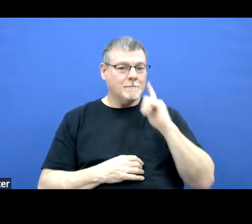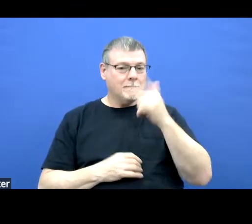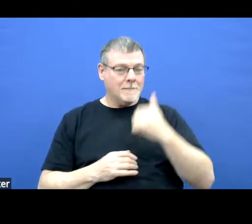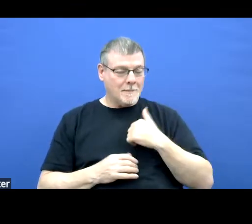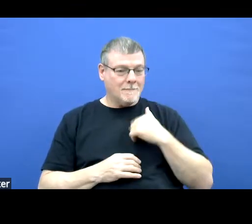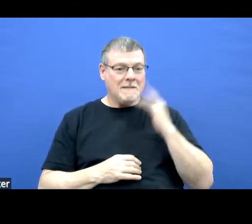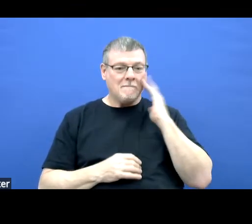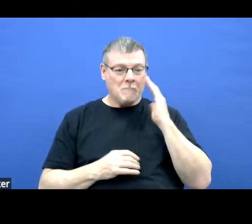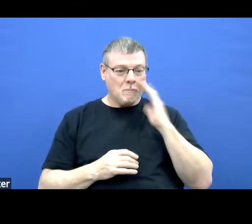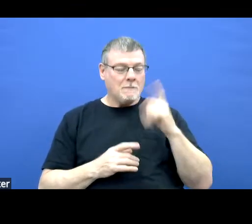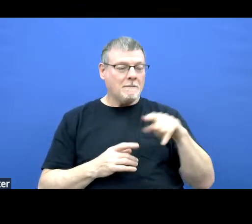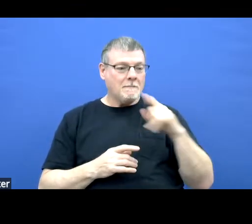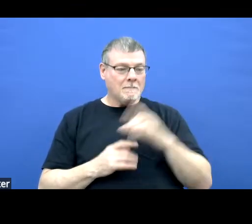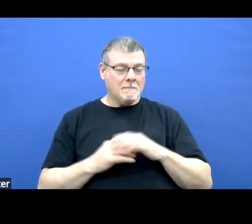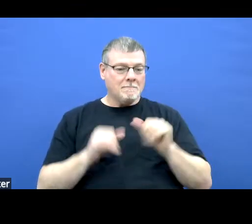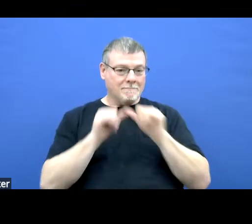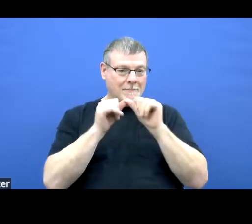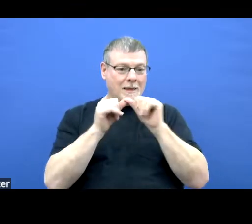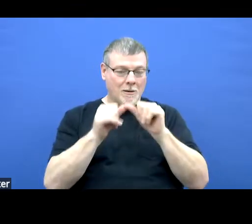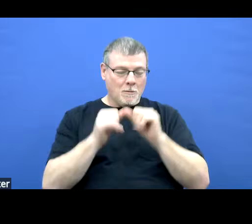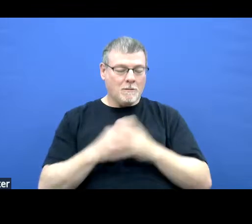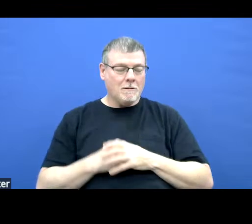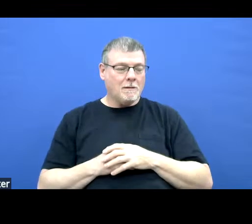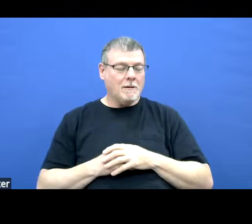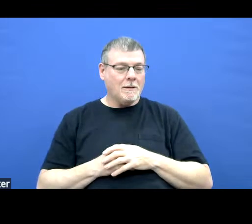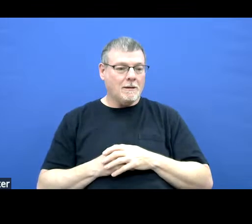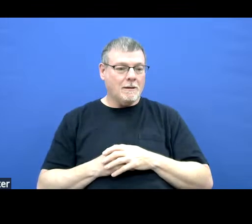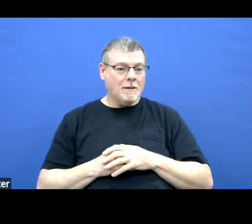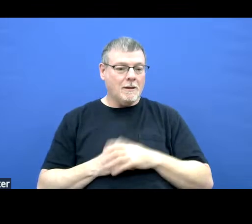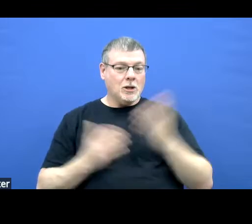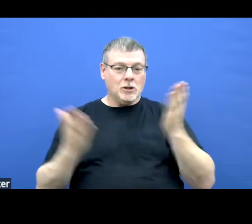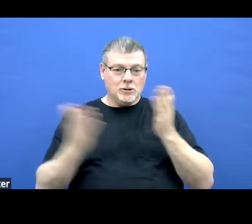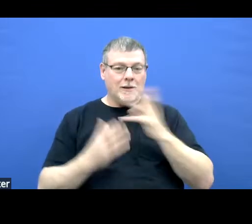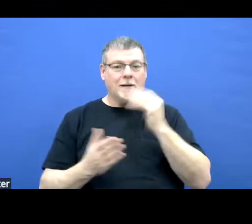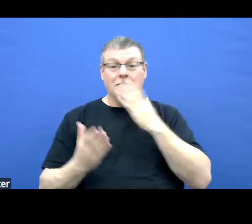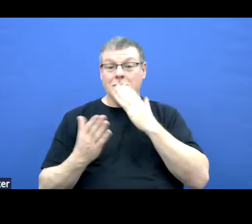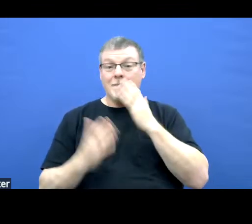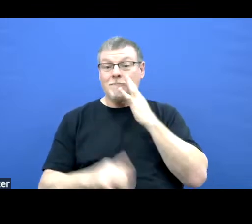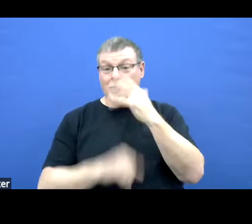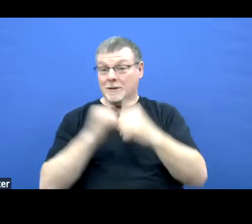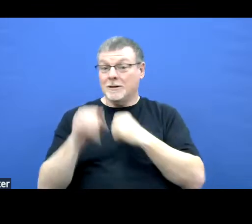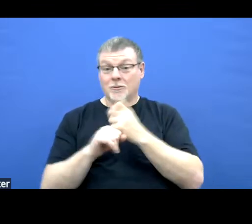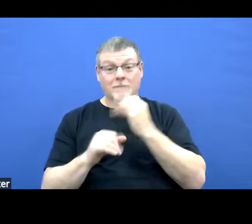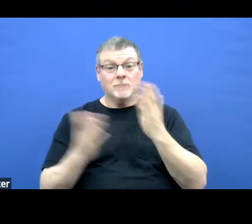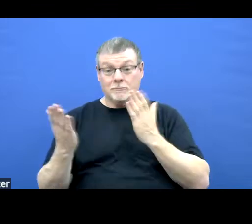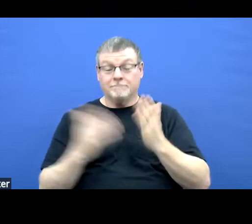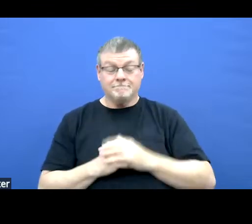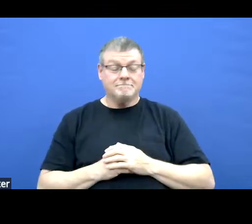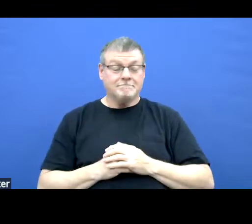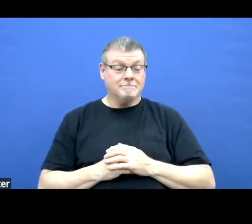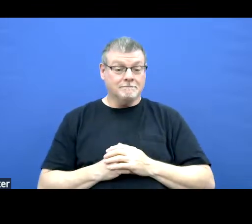the zoning appeals. And like to thank him for his years of service.